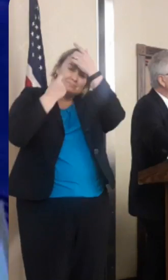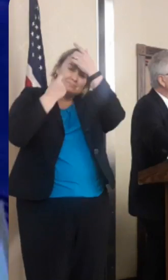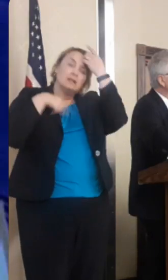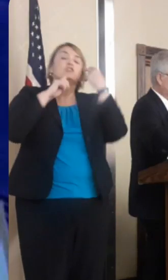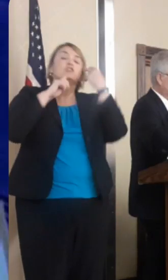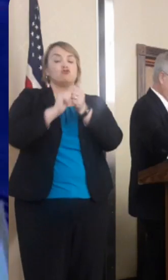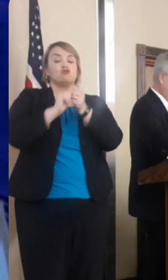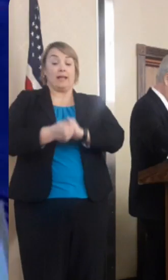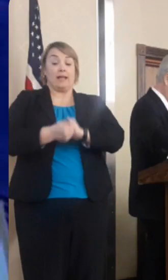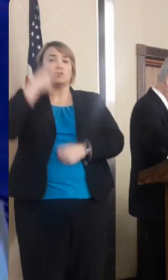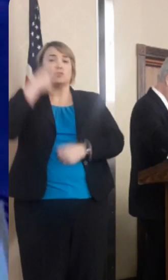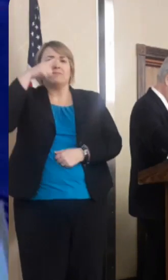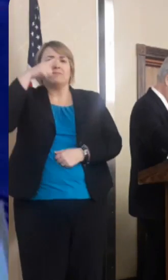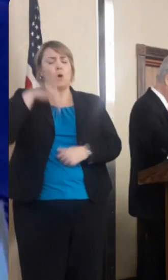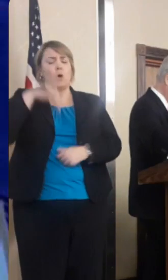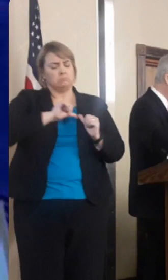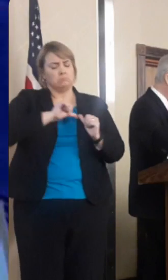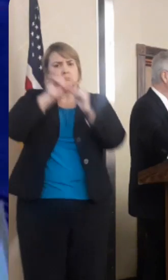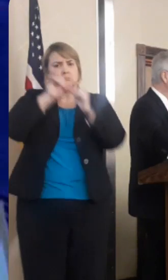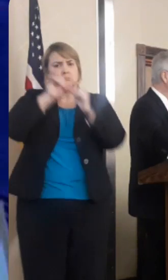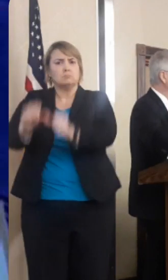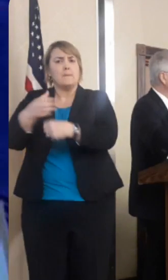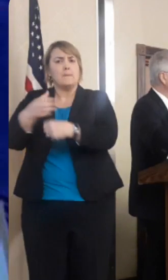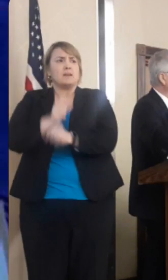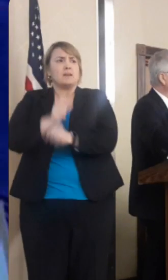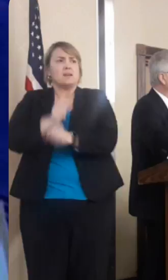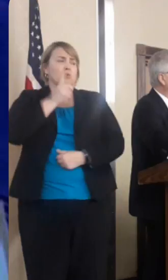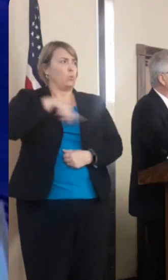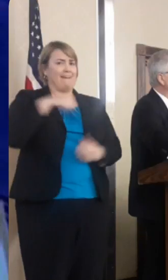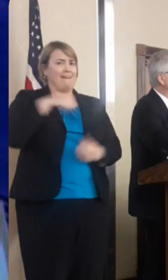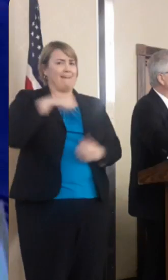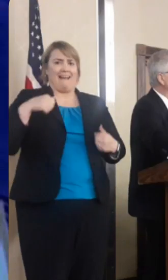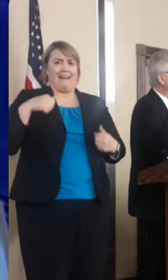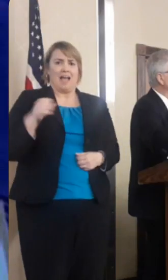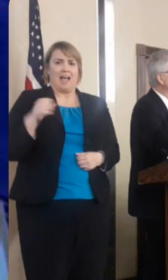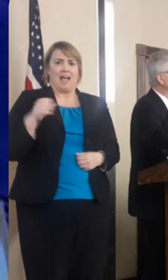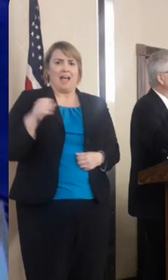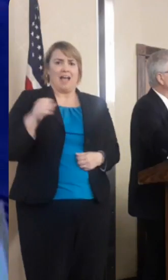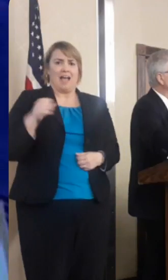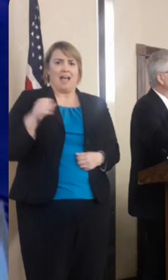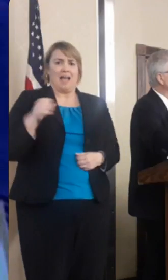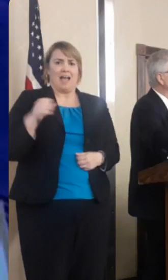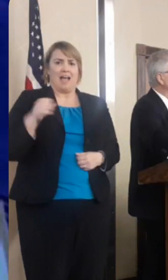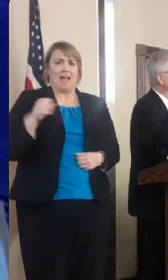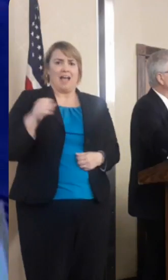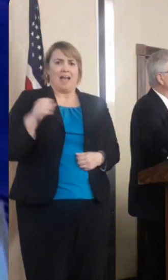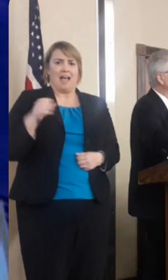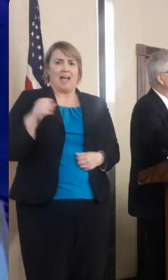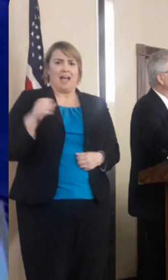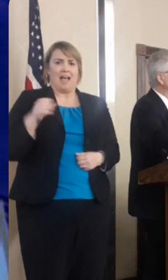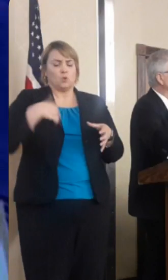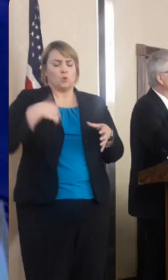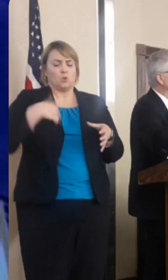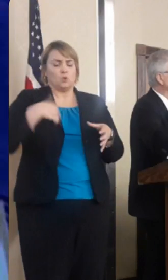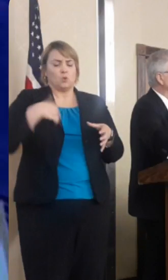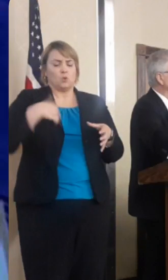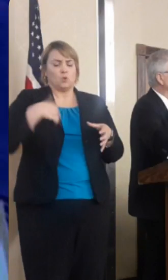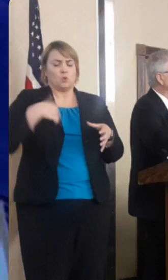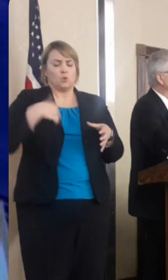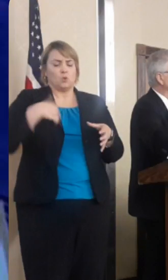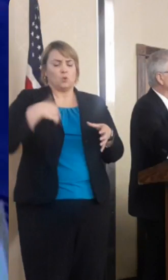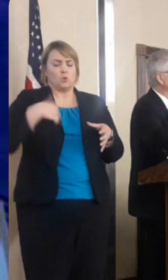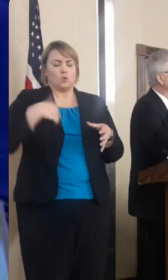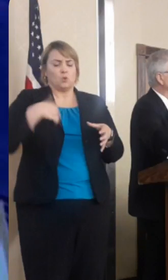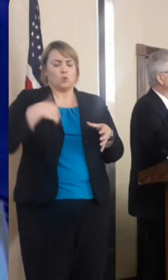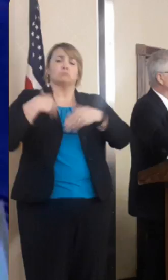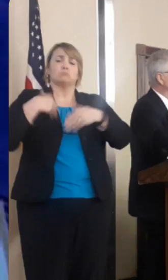and as the Republican Party of Texas continue to function in a very efficient and smooth process. So I'm going to ask members today